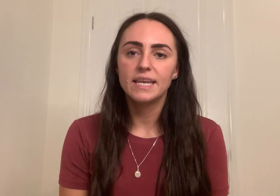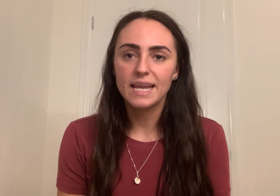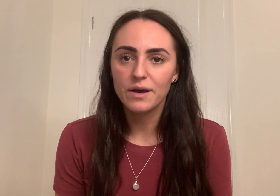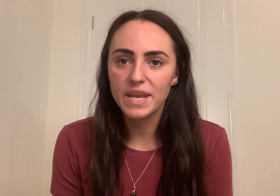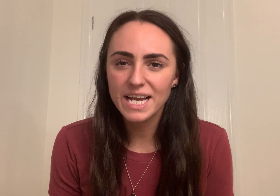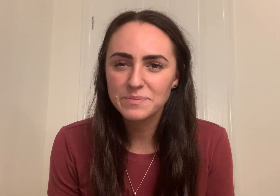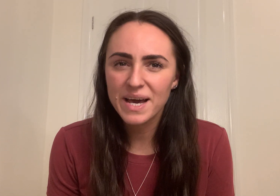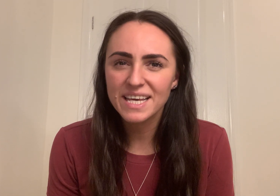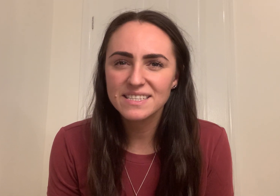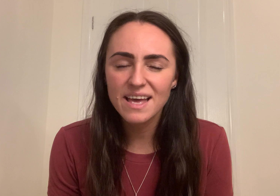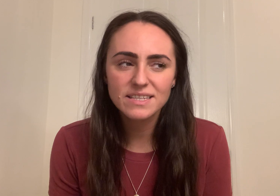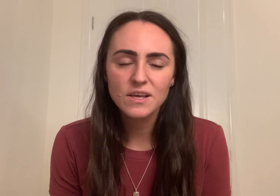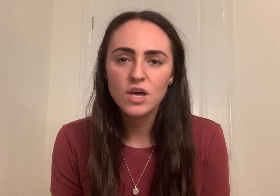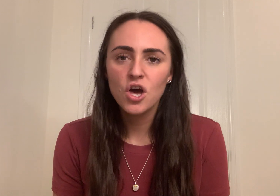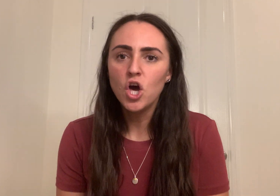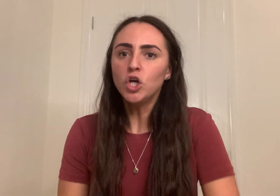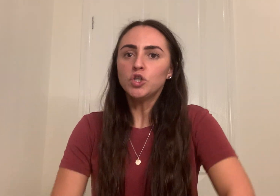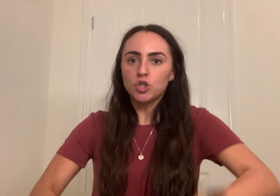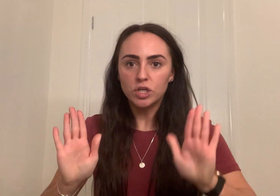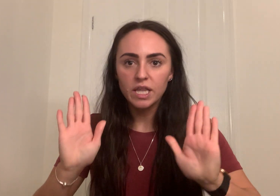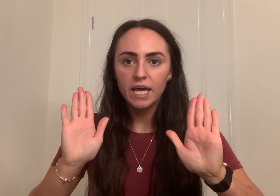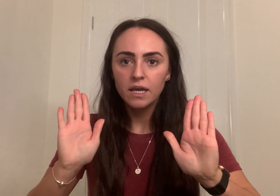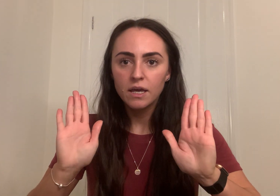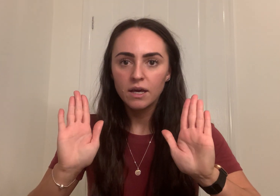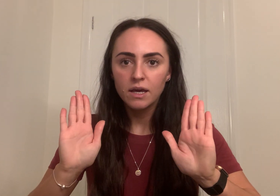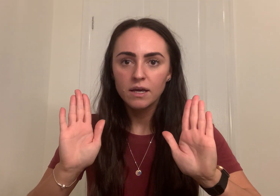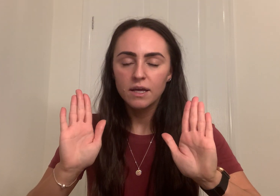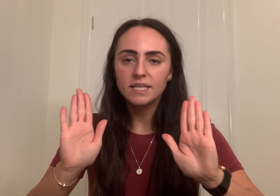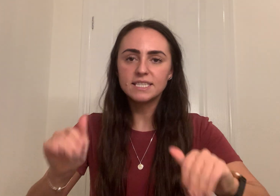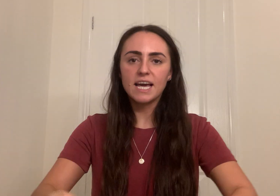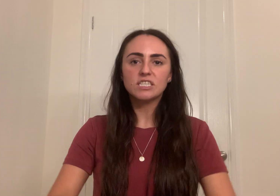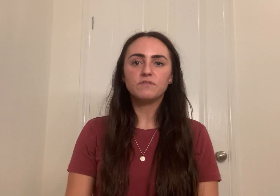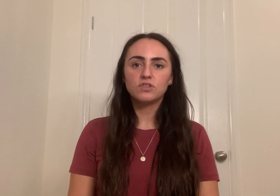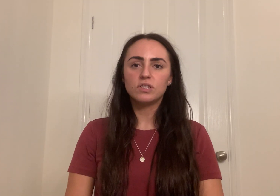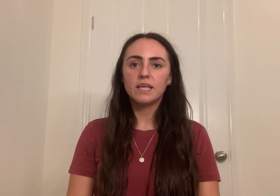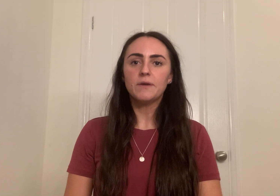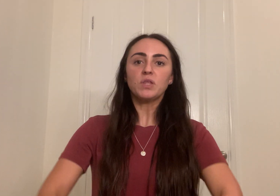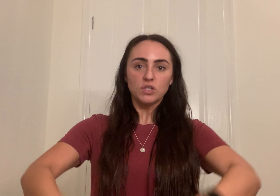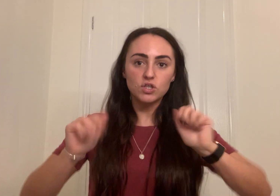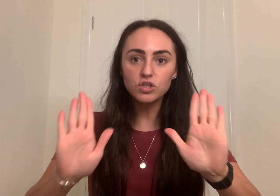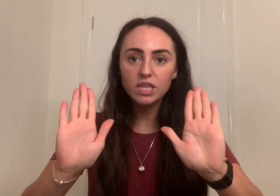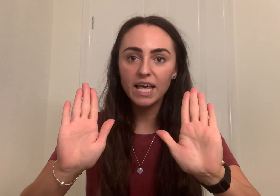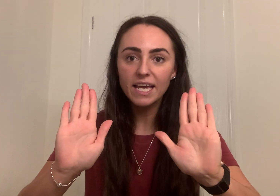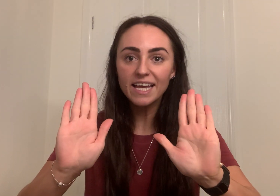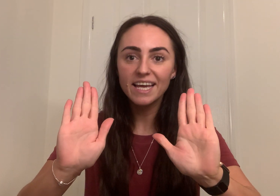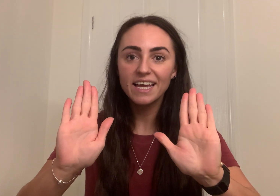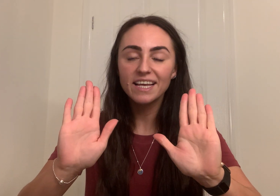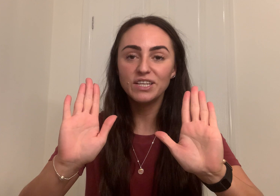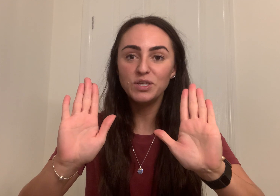Now the next part, it says, suddenly. This is the action for suddenly. Suddenly. Can you do